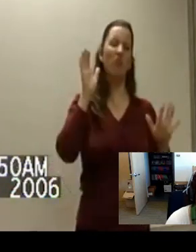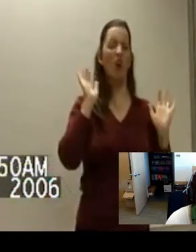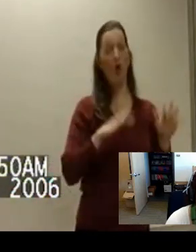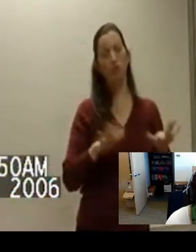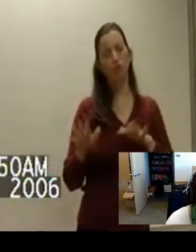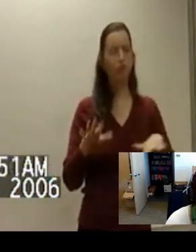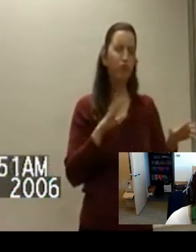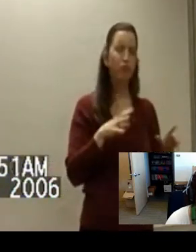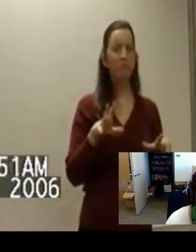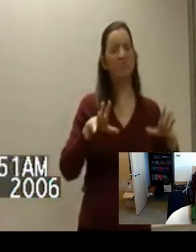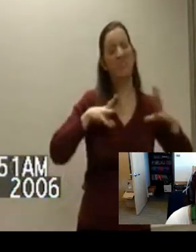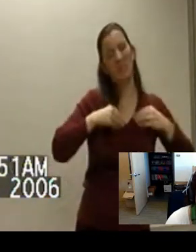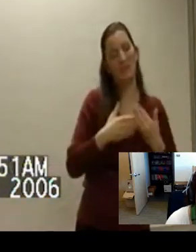well.